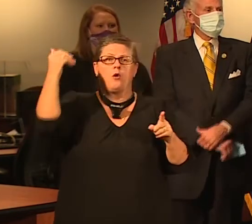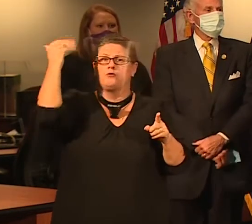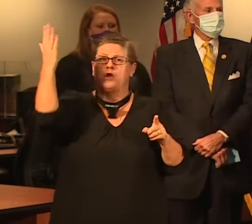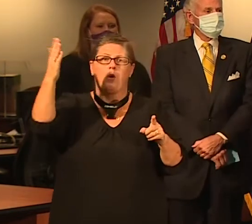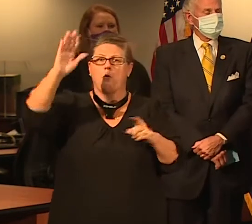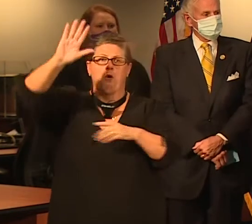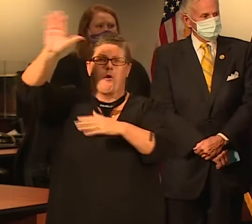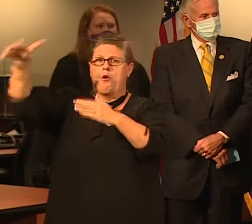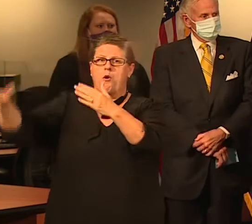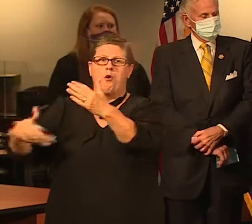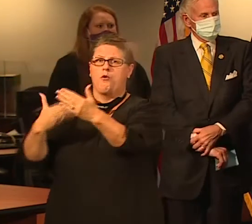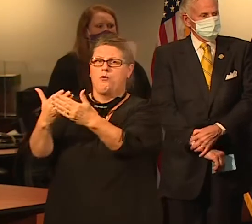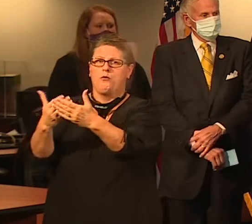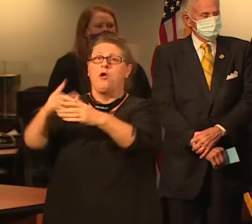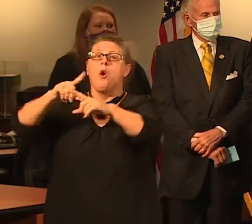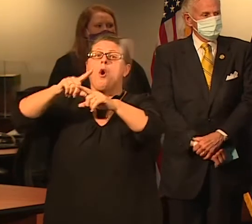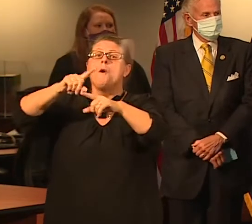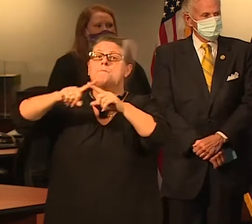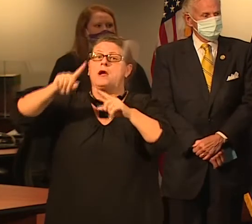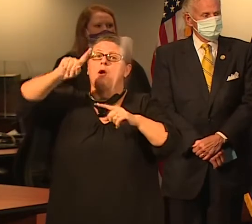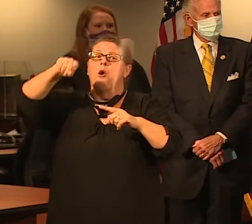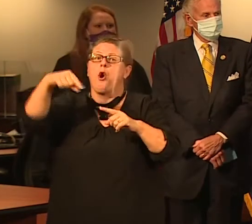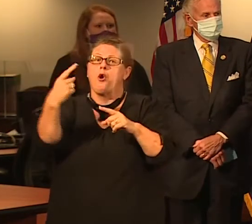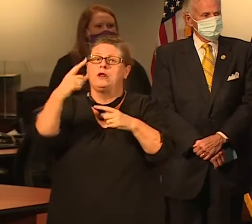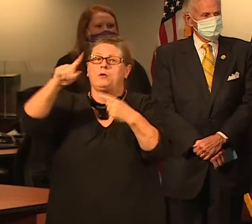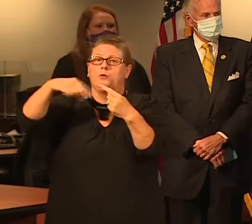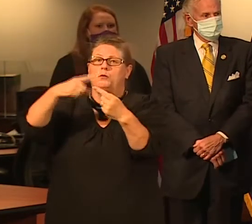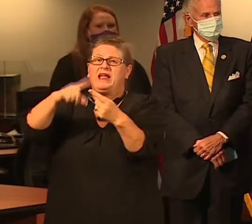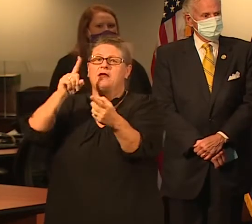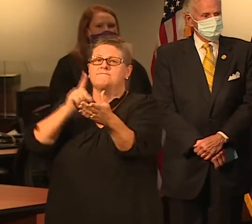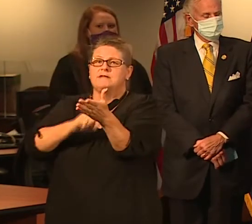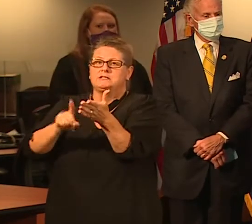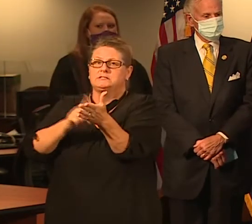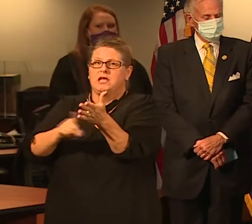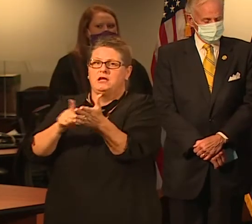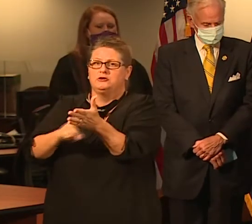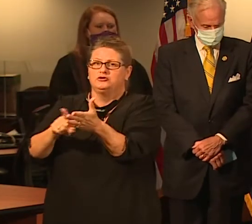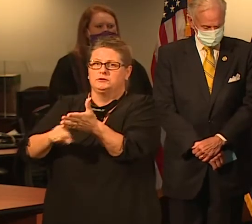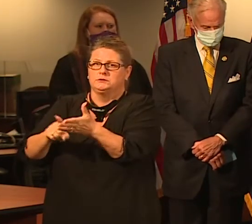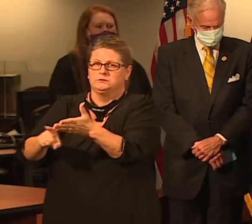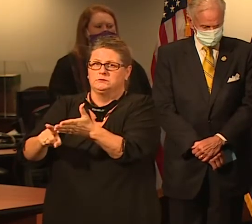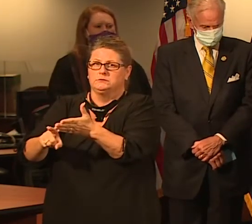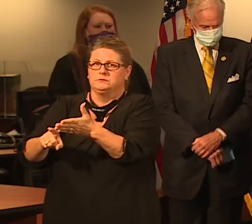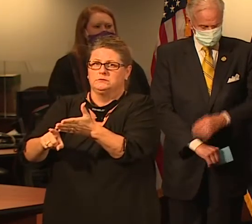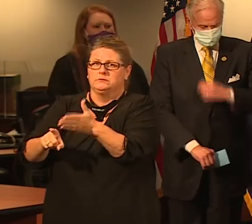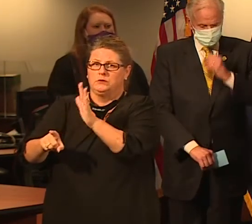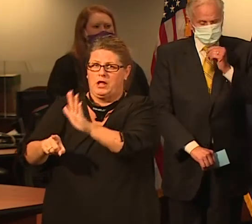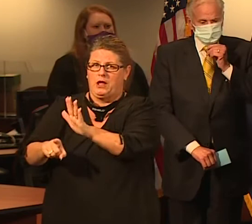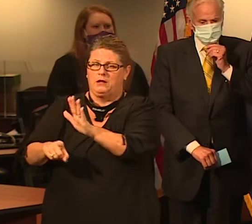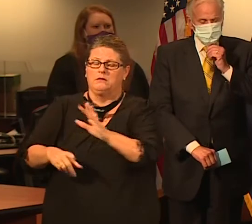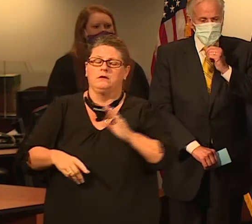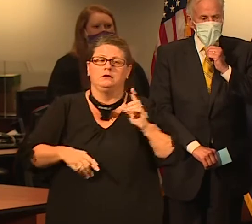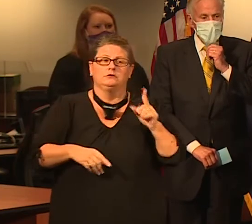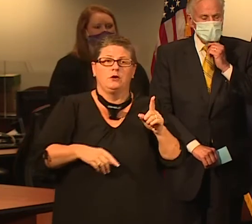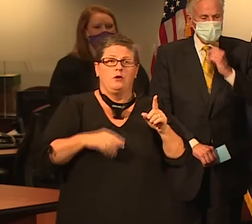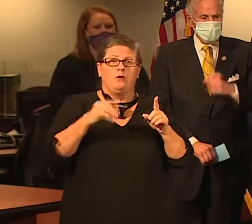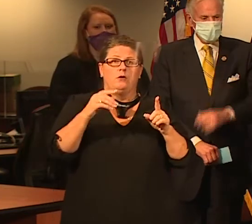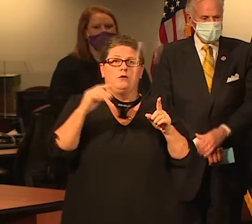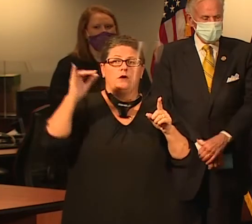the deaths that they are involved in the investigation. And so between that and the lag in